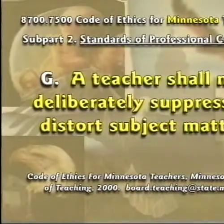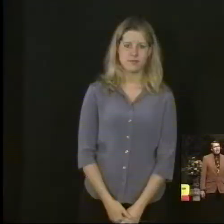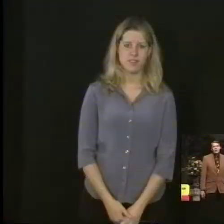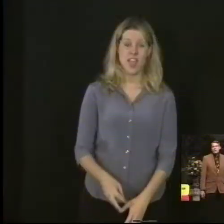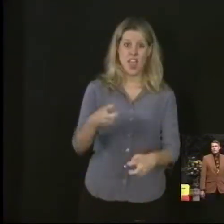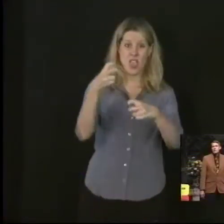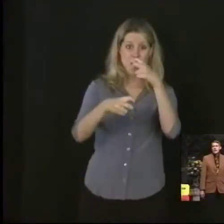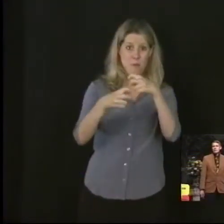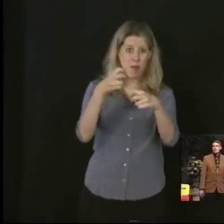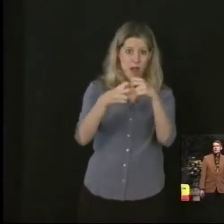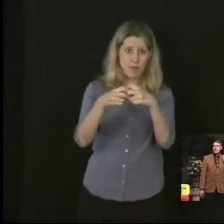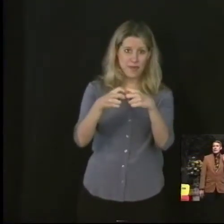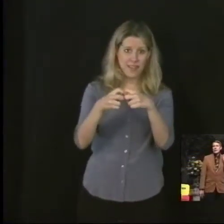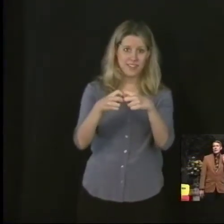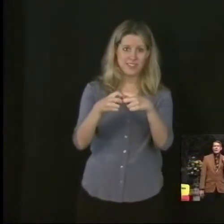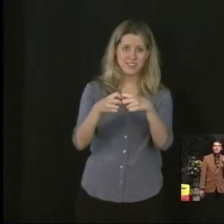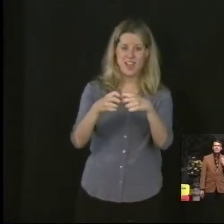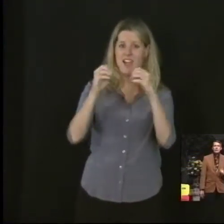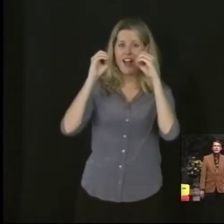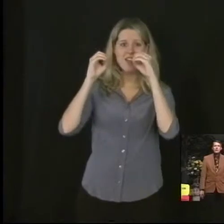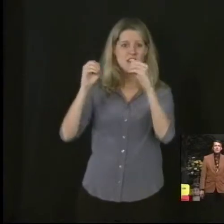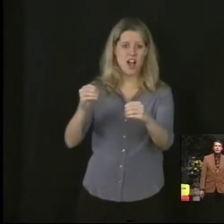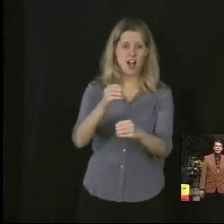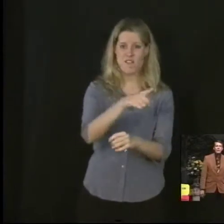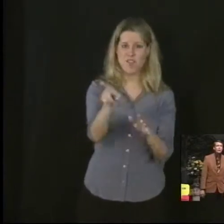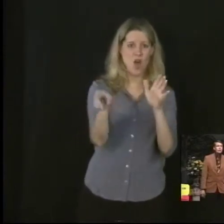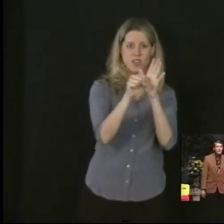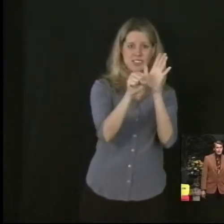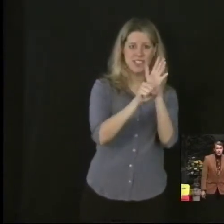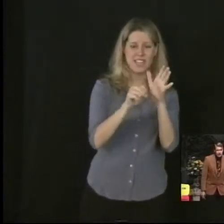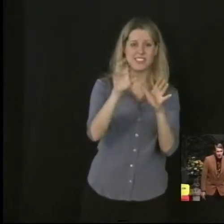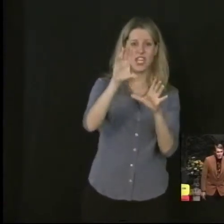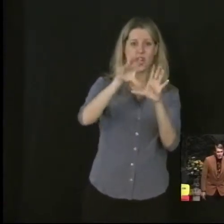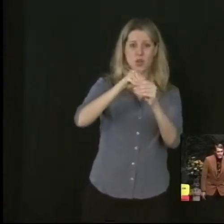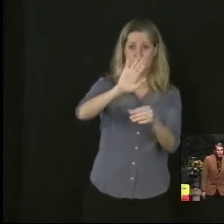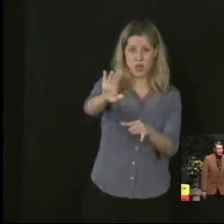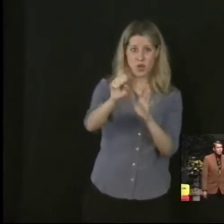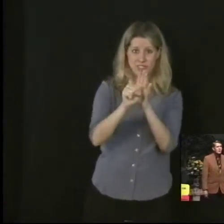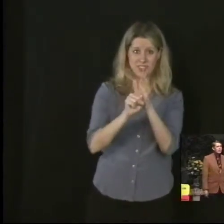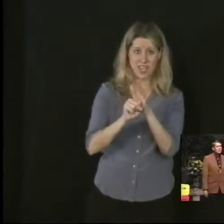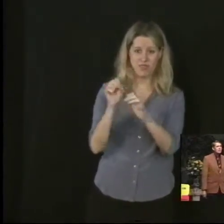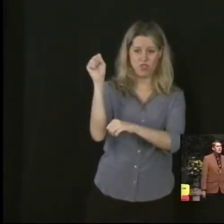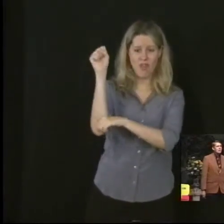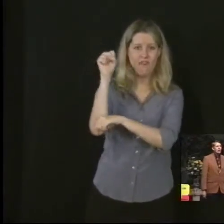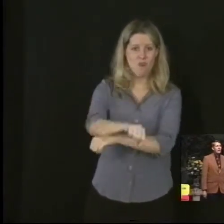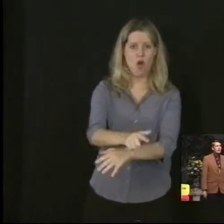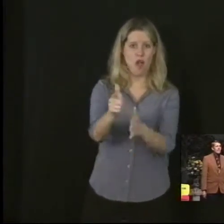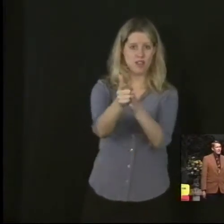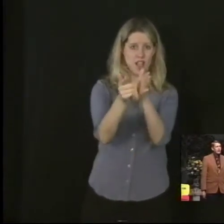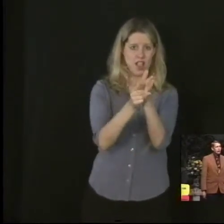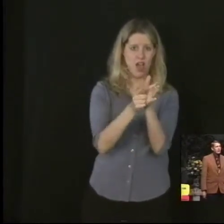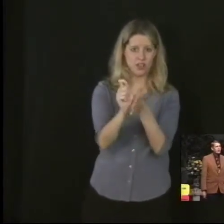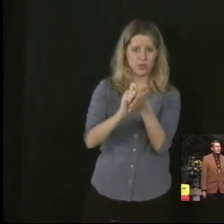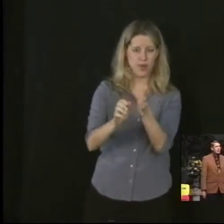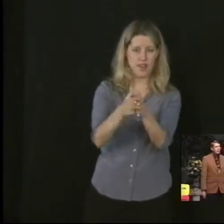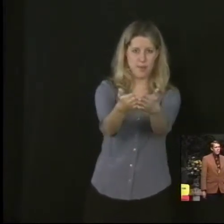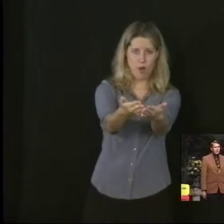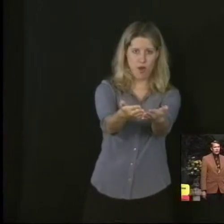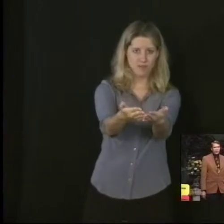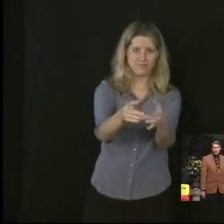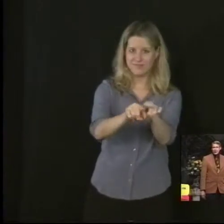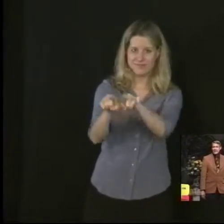The problem is, absolutely none of those states, including your state, enforce the law as it's written on the book.